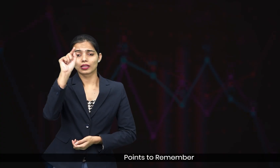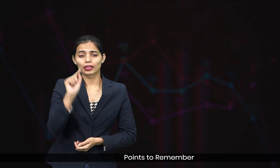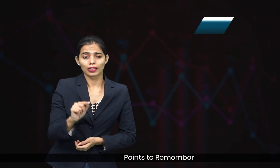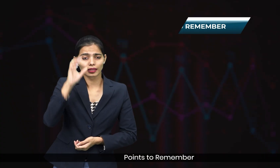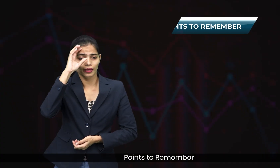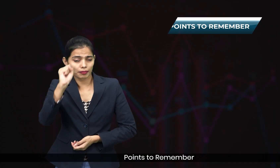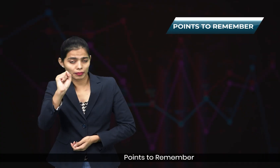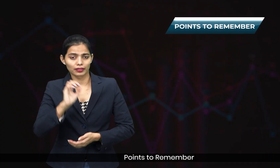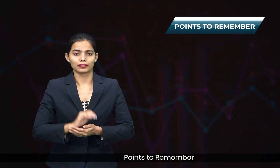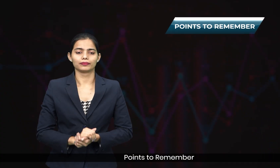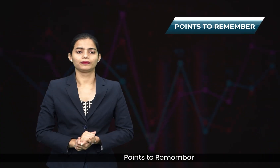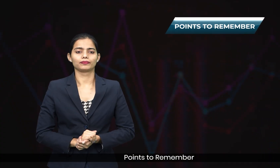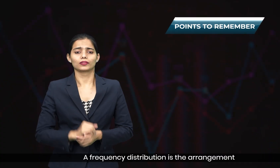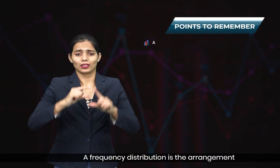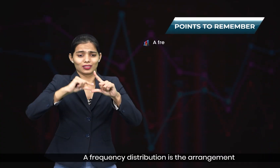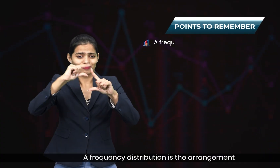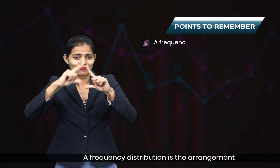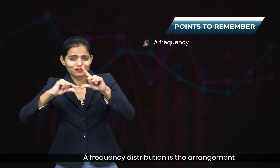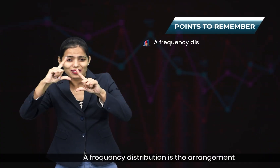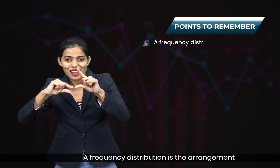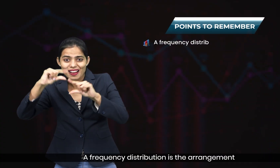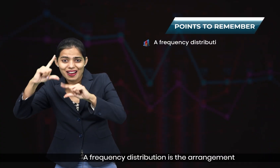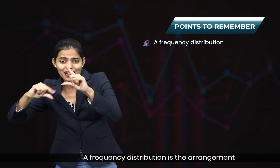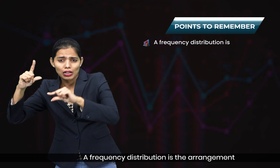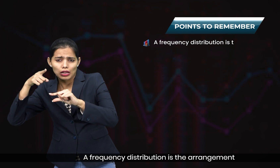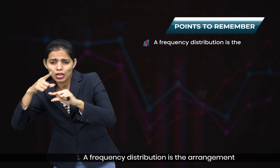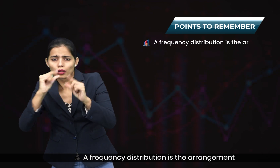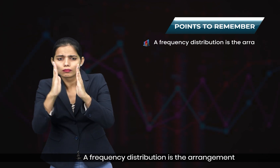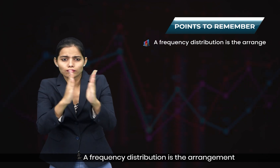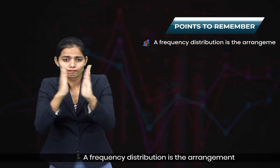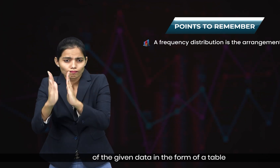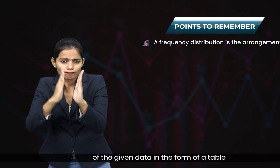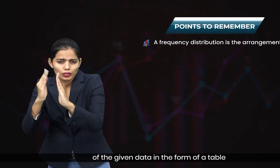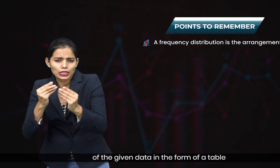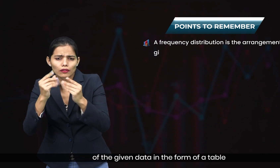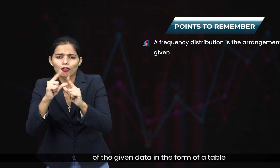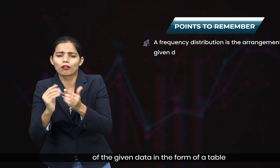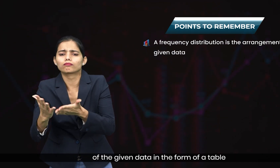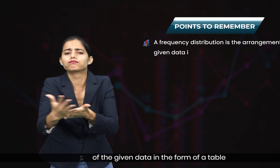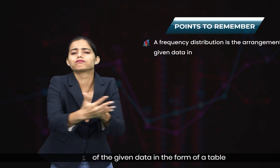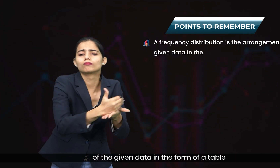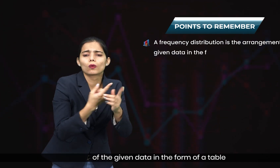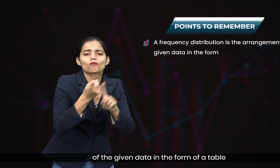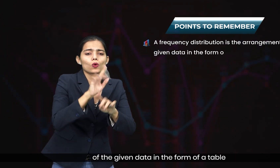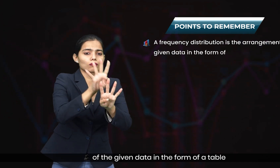Points to remember: a frequency distribution is the arrangement of the given data in the form of a